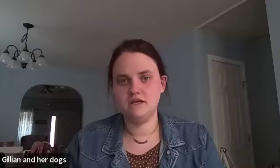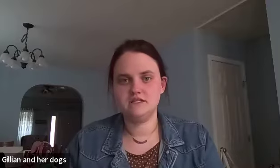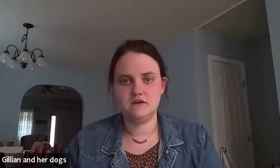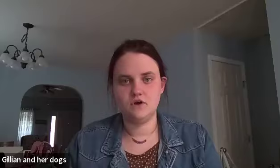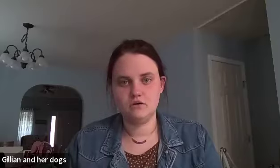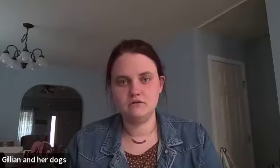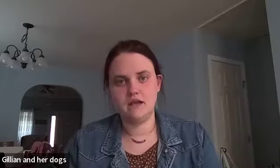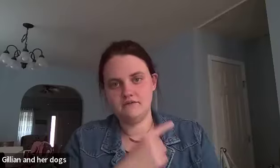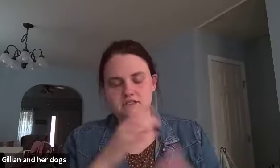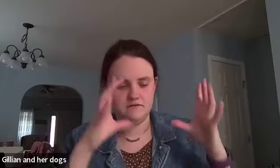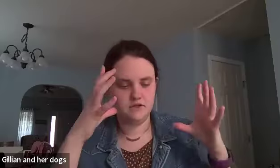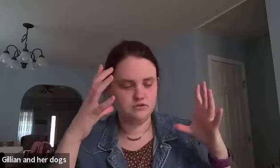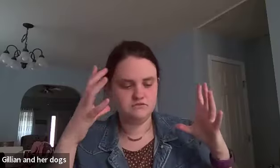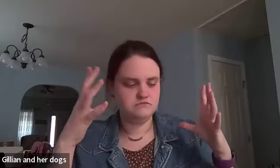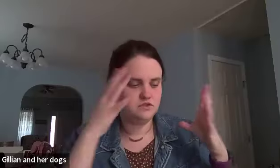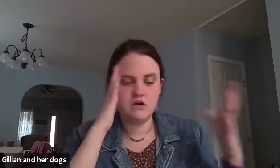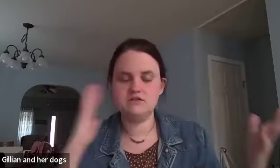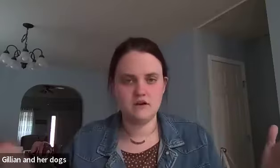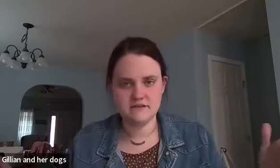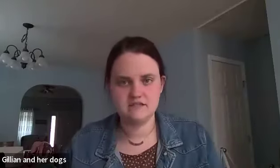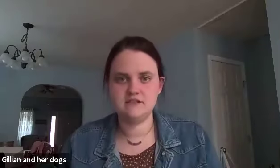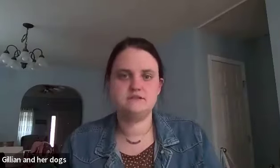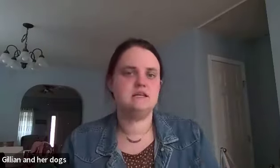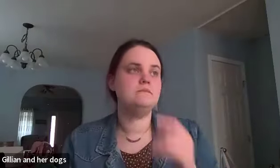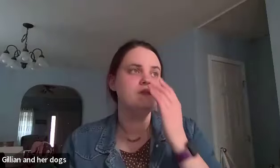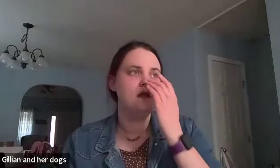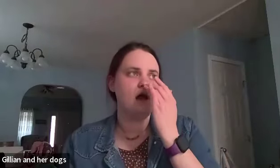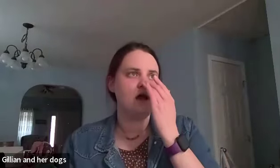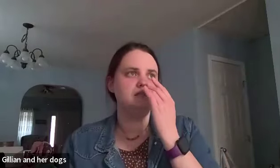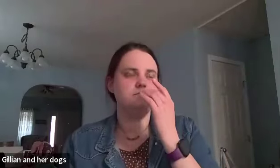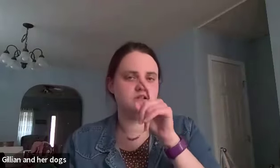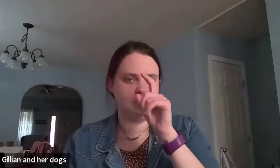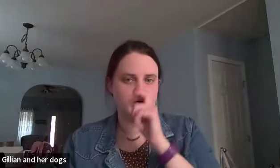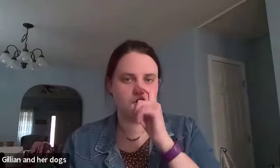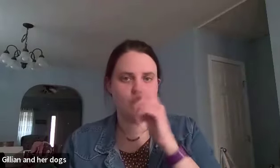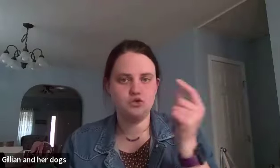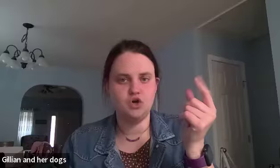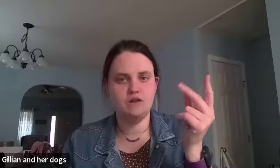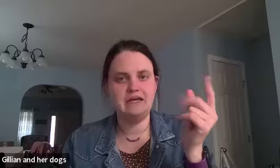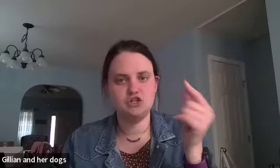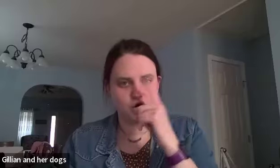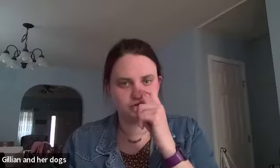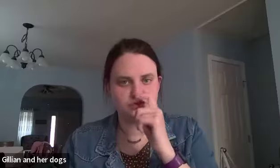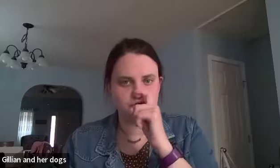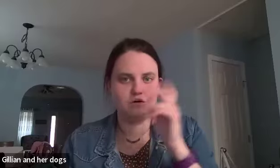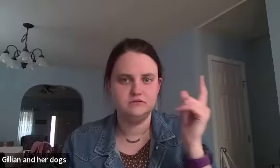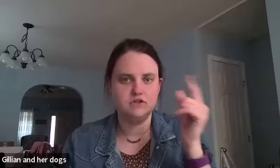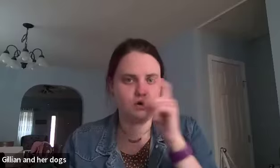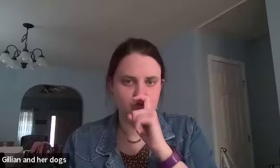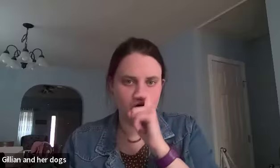like a stuffed dog. Like I have a stuffed little dog I've had since I was a kid. I typically go doll, dog, like a dog, doll, dog,